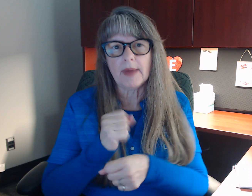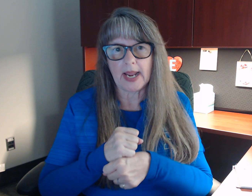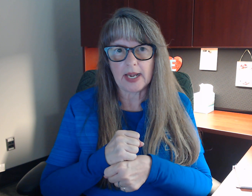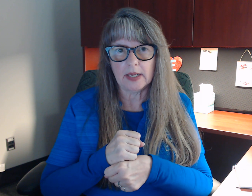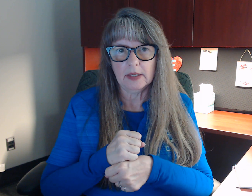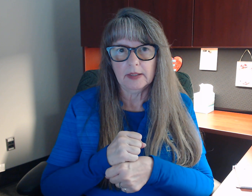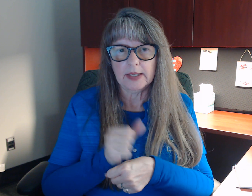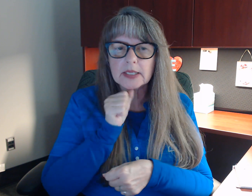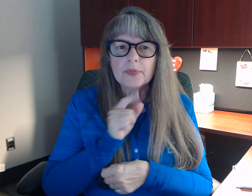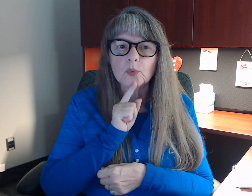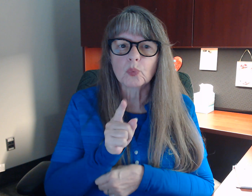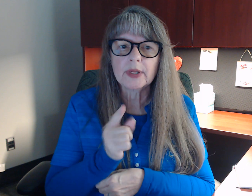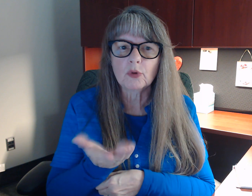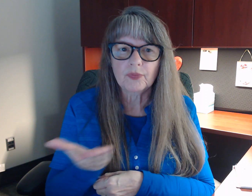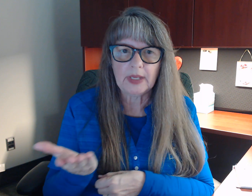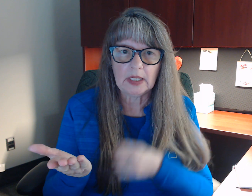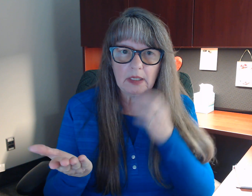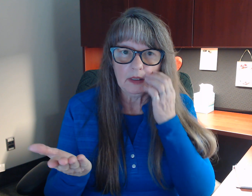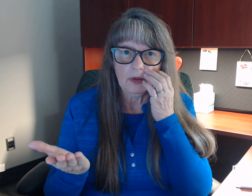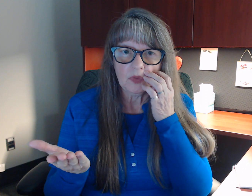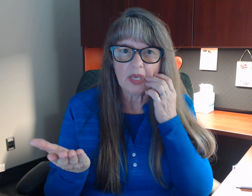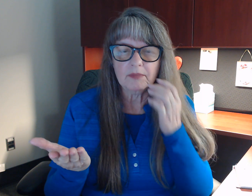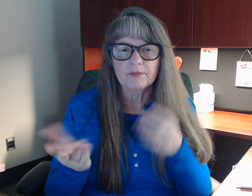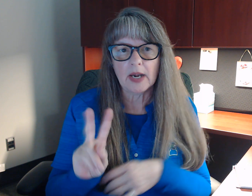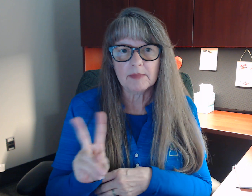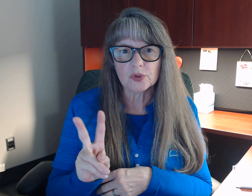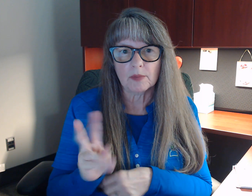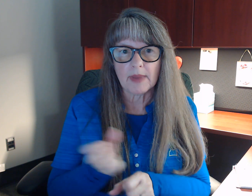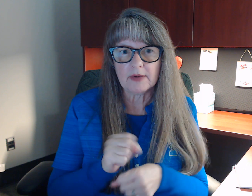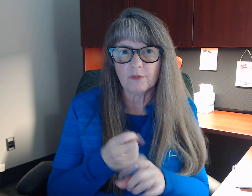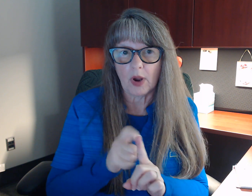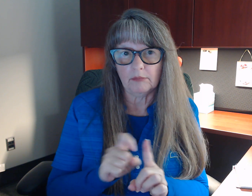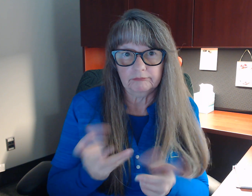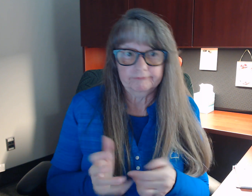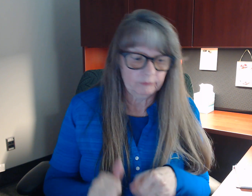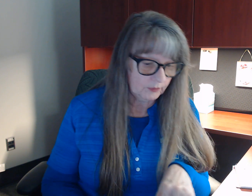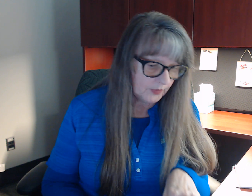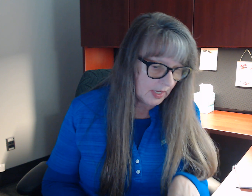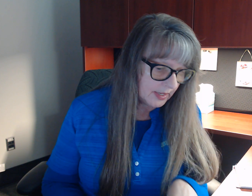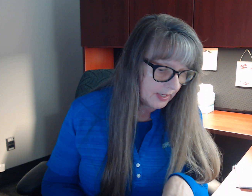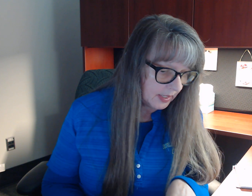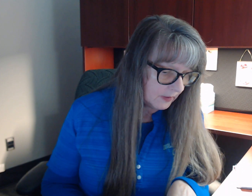made. It's not the real thing that vitamins are made from. And